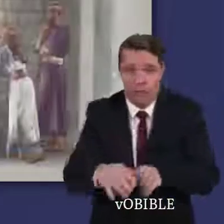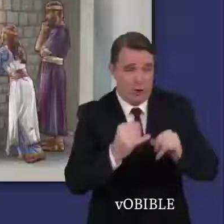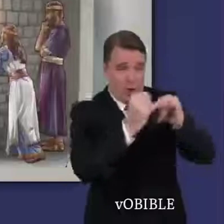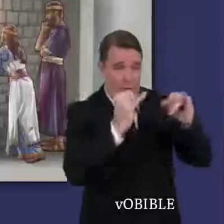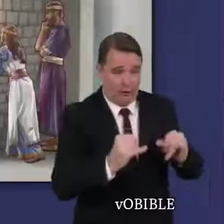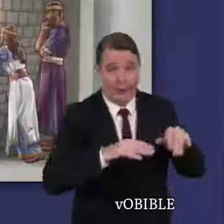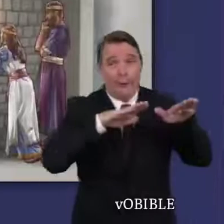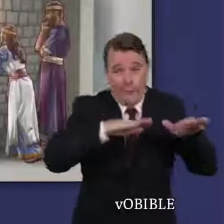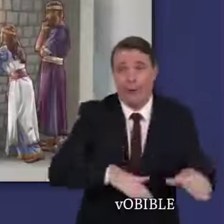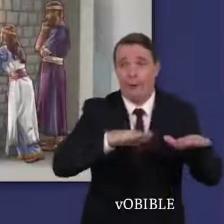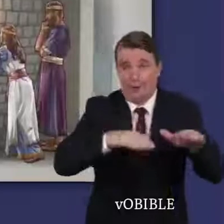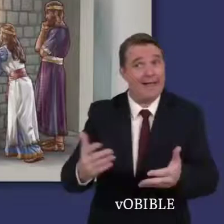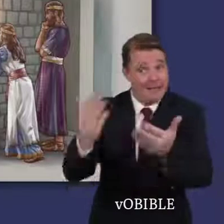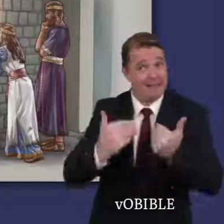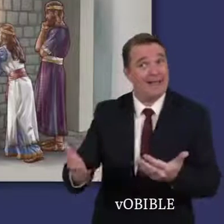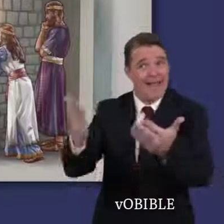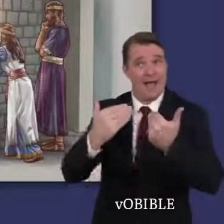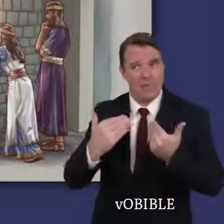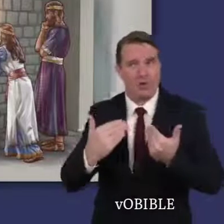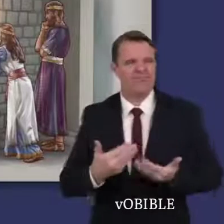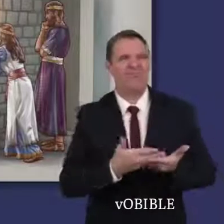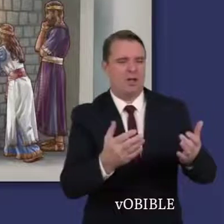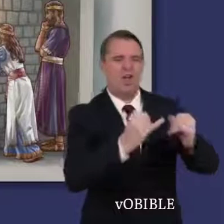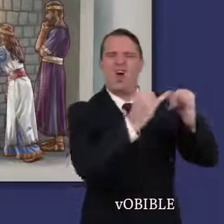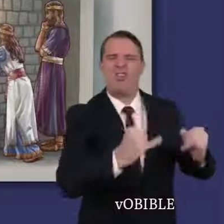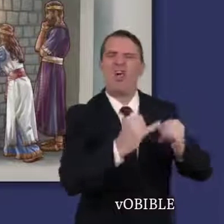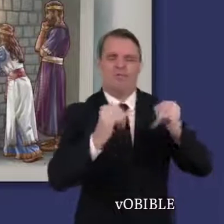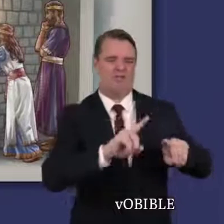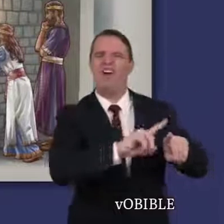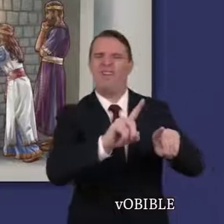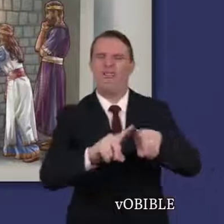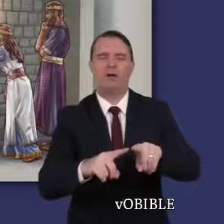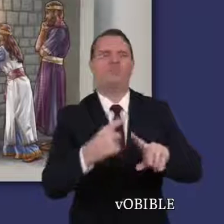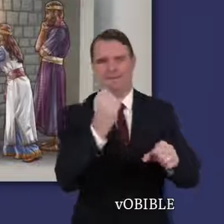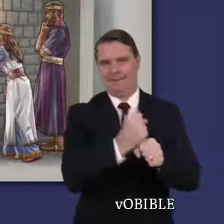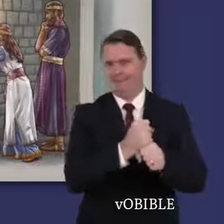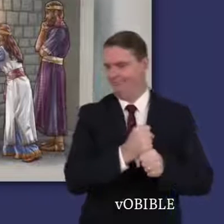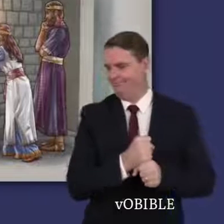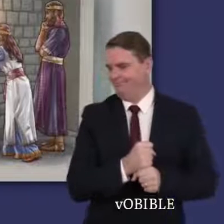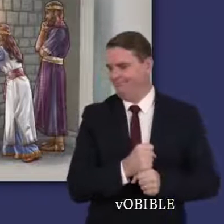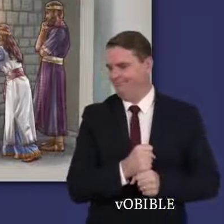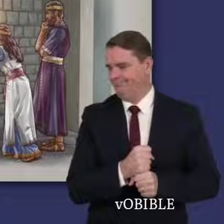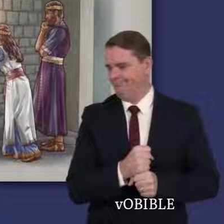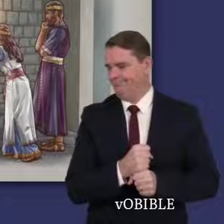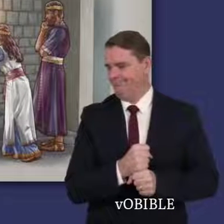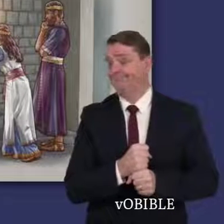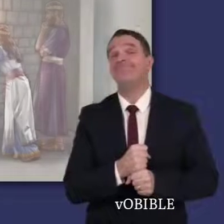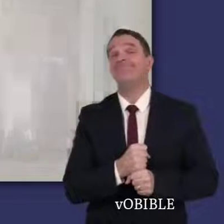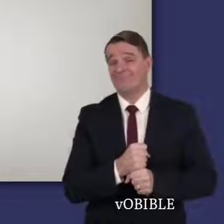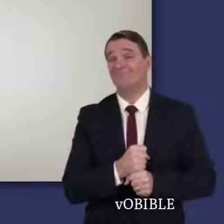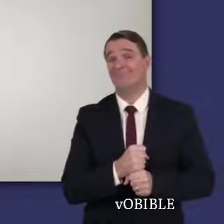These pagan wives gradually incline Solomon's heart to worship other gods, including Ashtoreth and